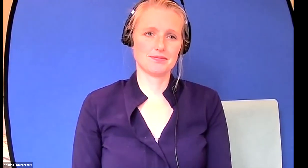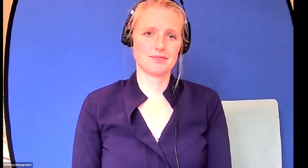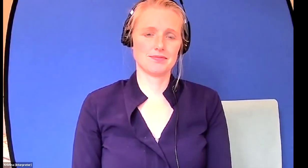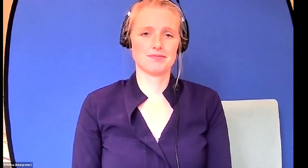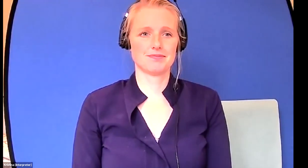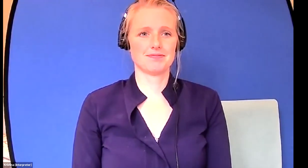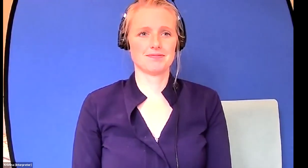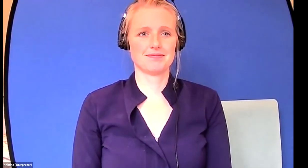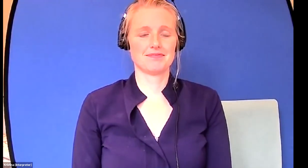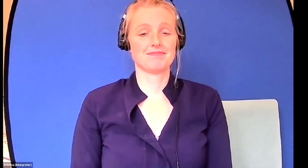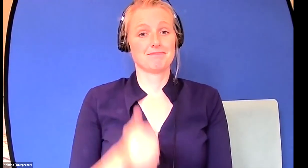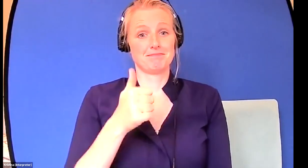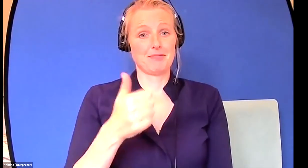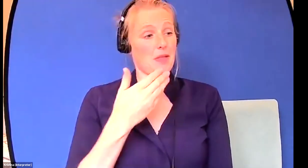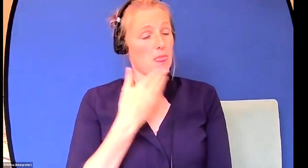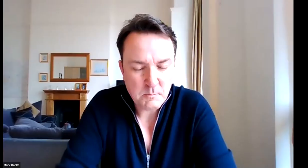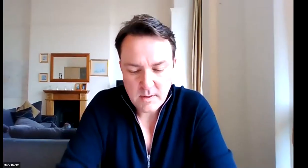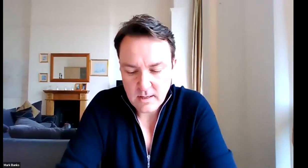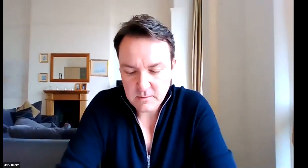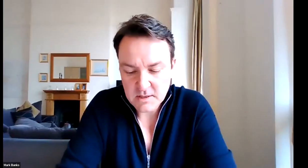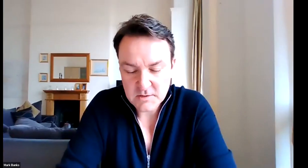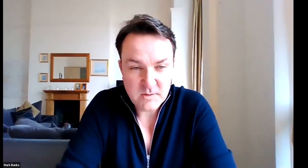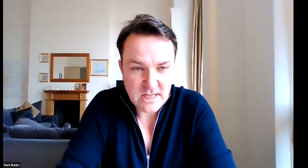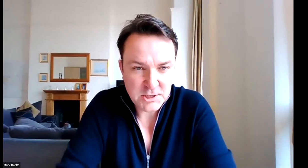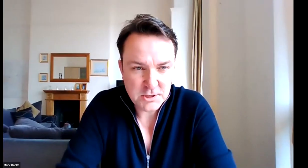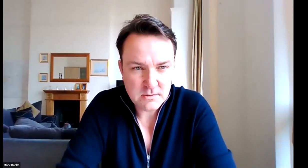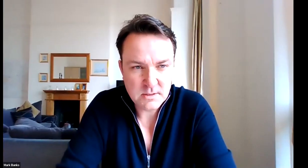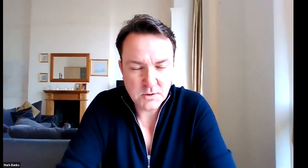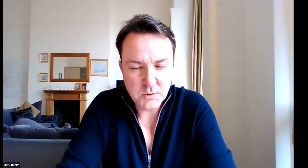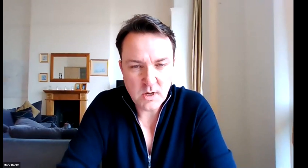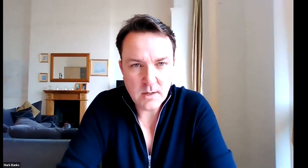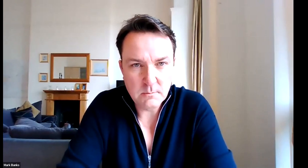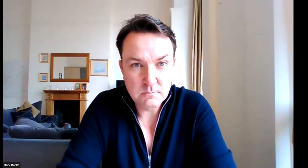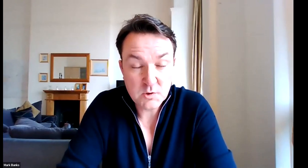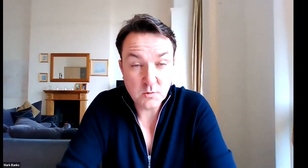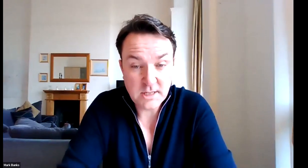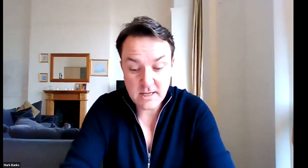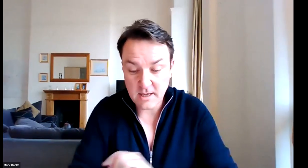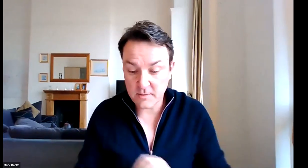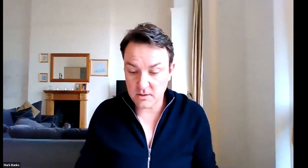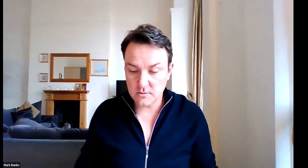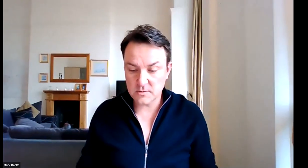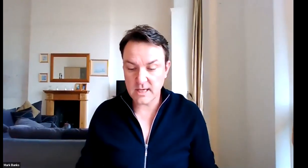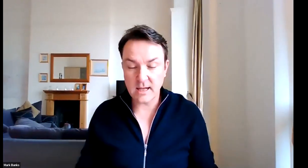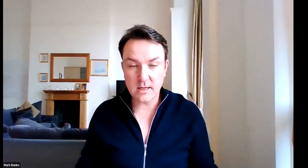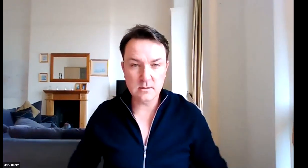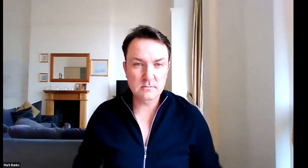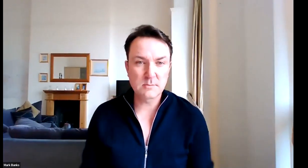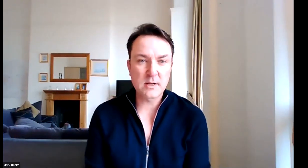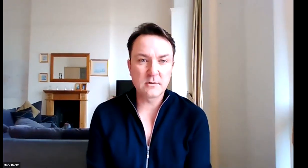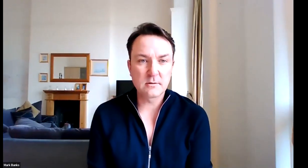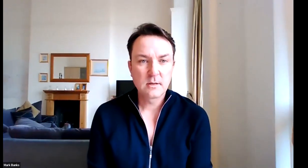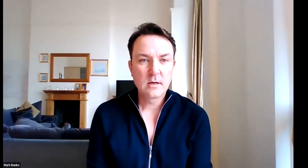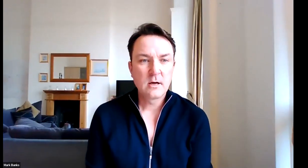Okay, thank you, Ali, and thanks for the invitation to talk today. And thank you to Kelly